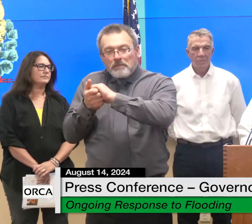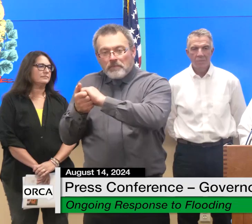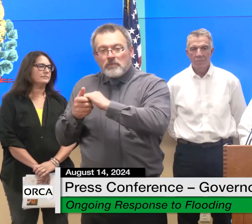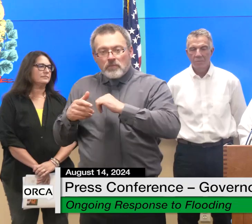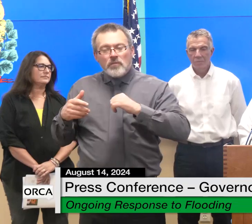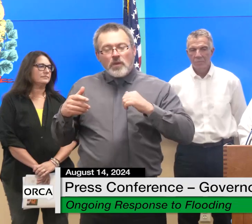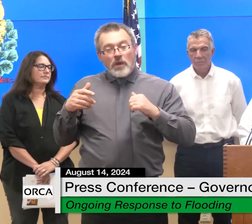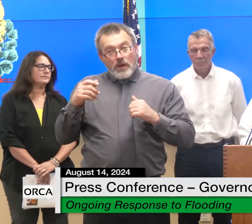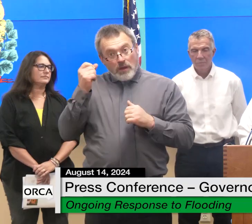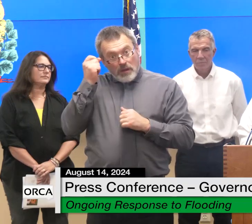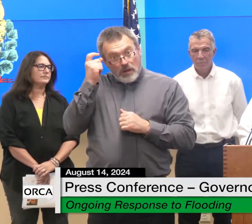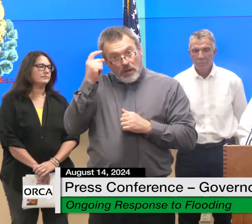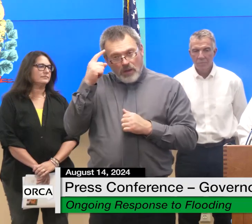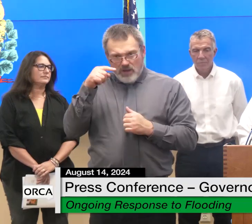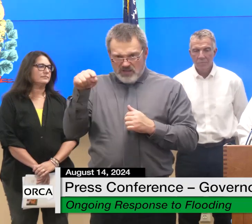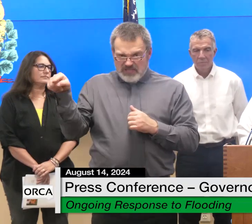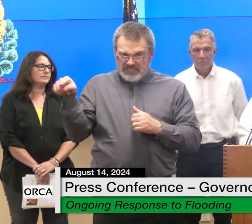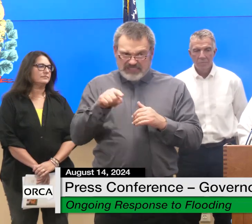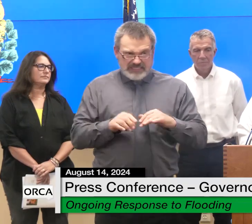helping families recover.